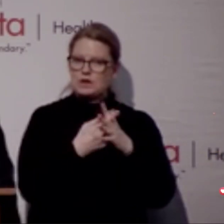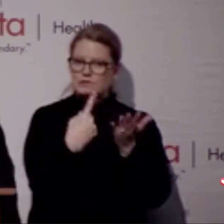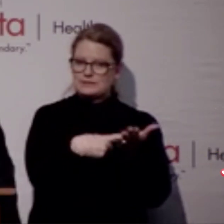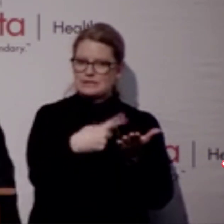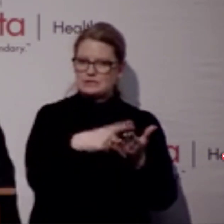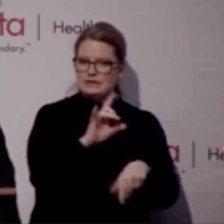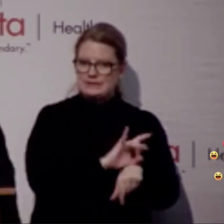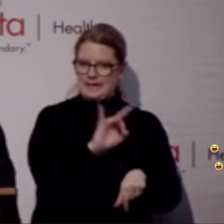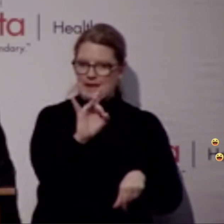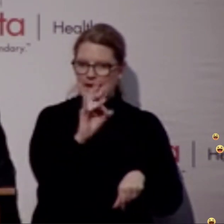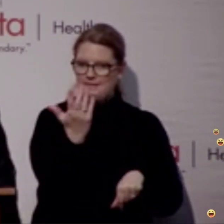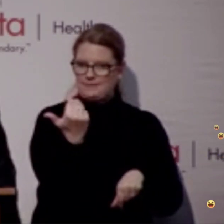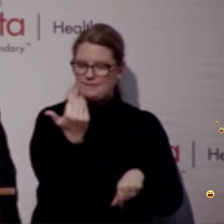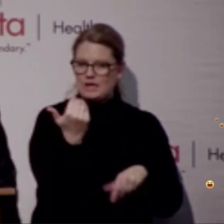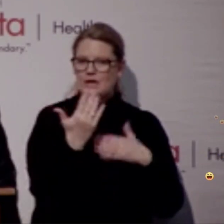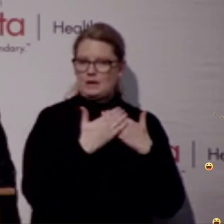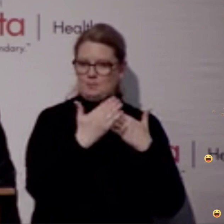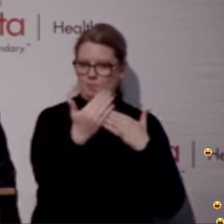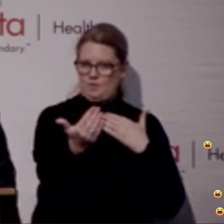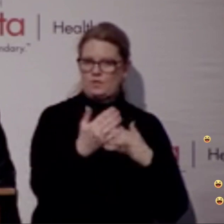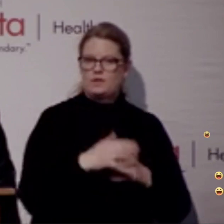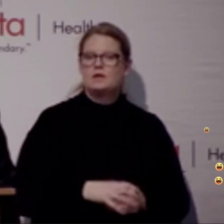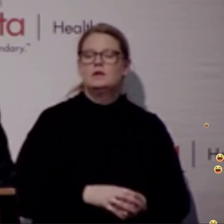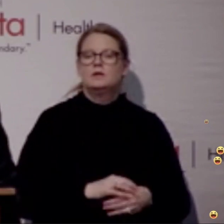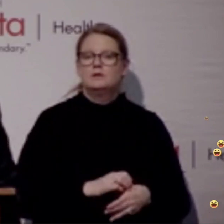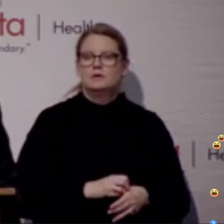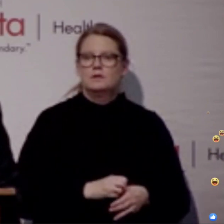8:15 and then moving forward from there. But